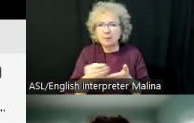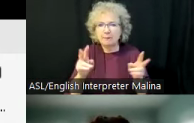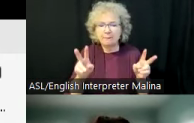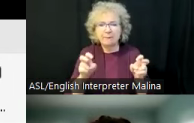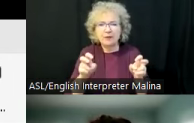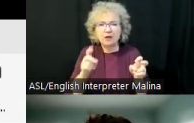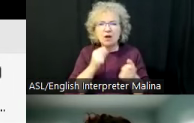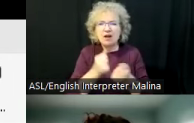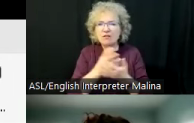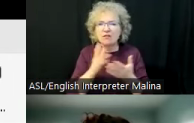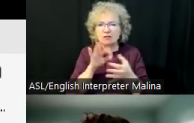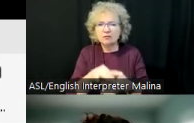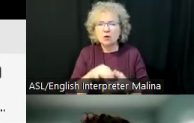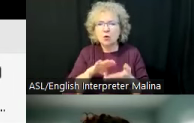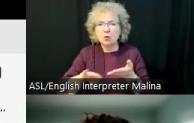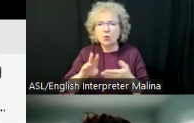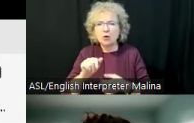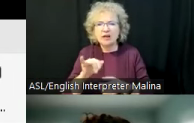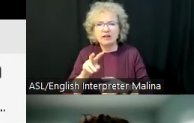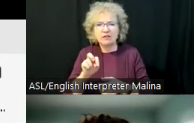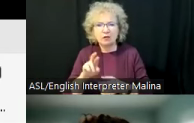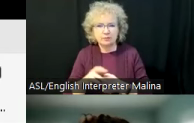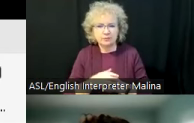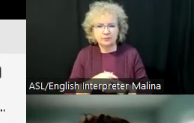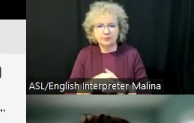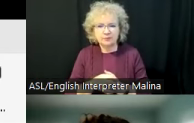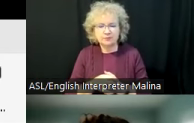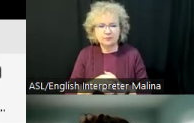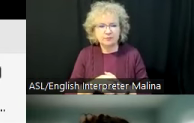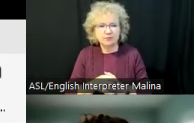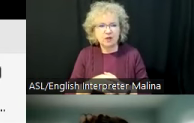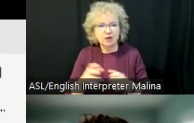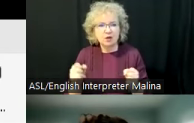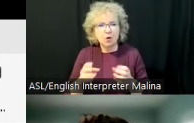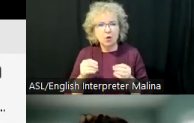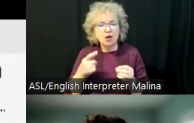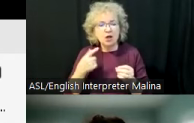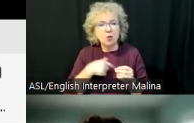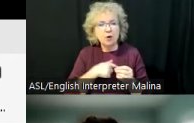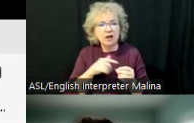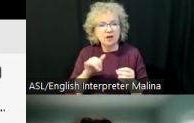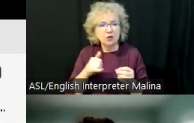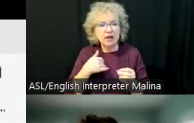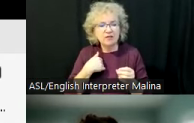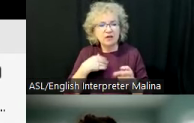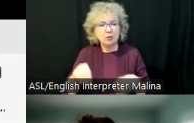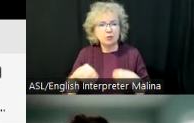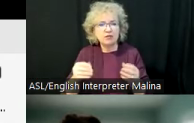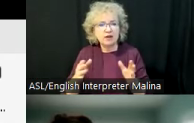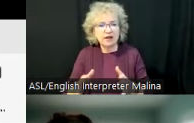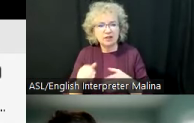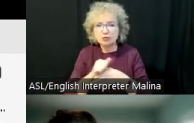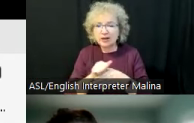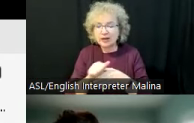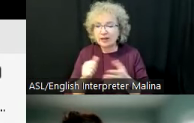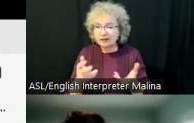to help supplement our time with you today. So we also have provider trainings. So if you